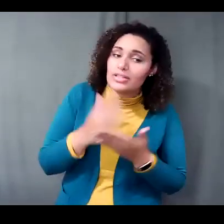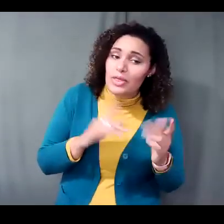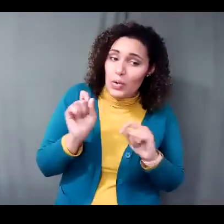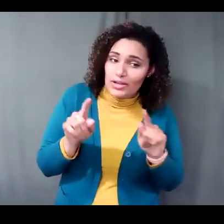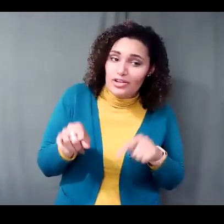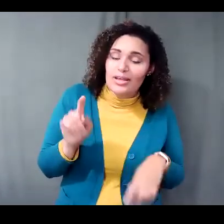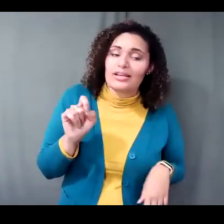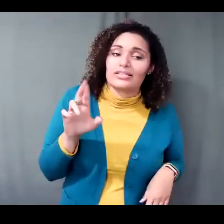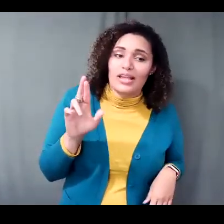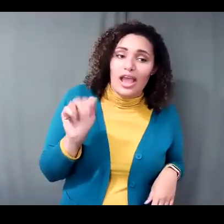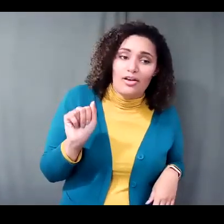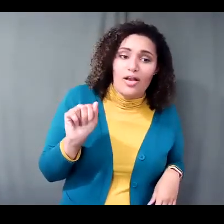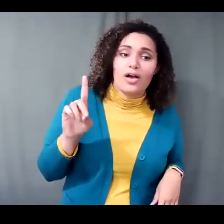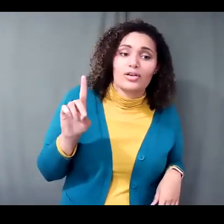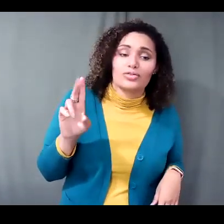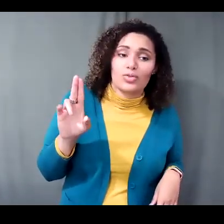age